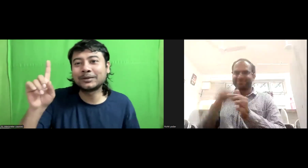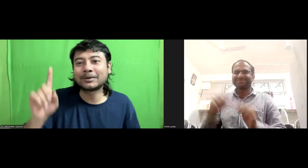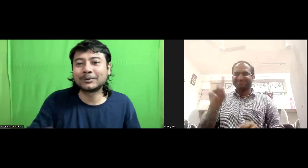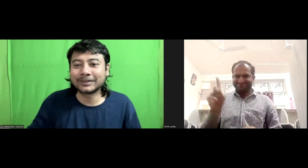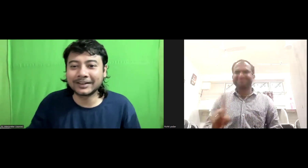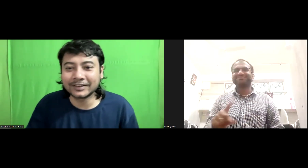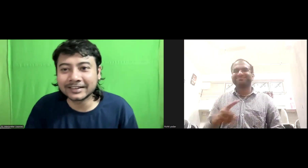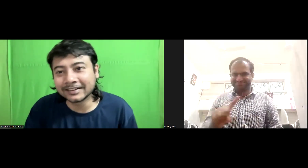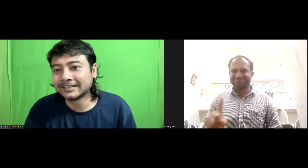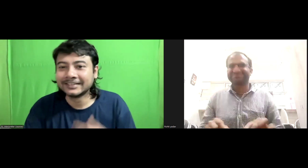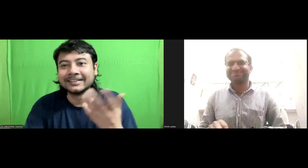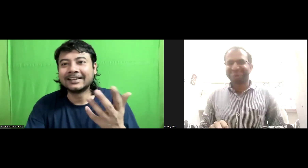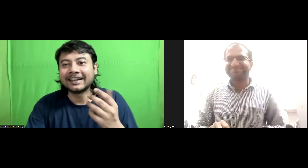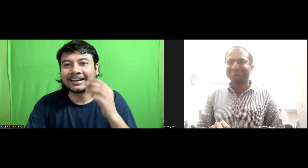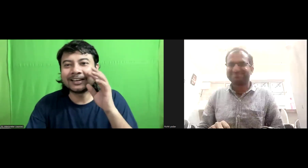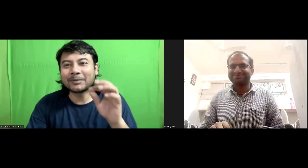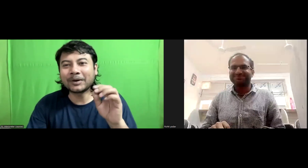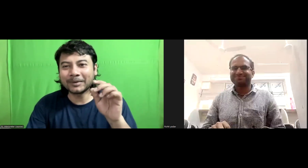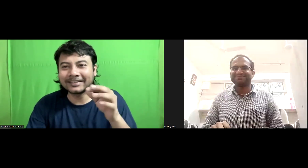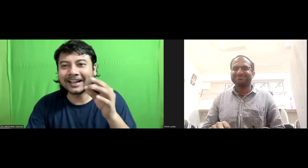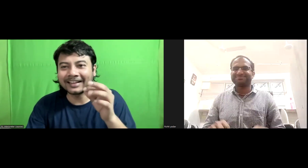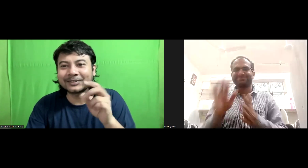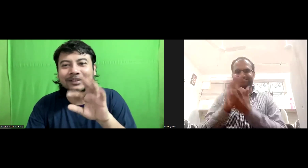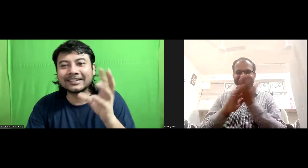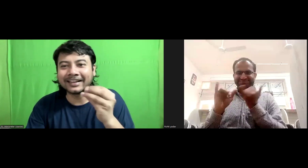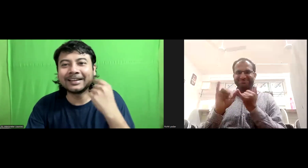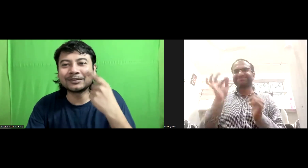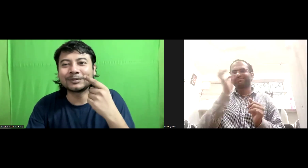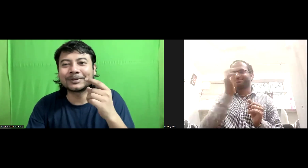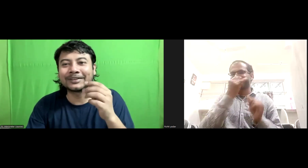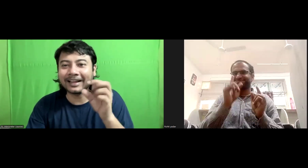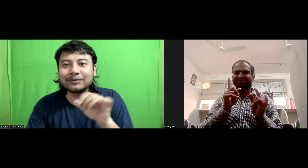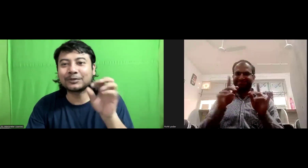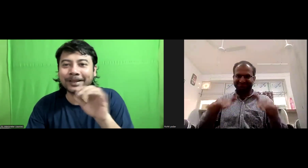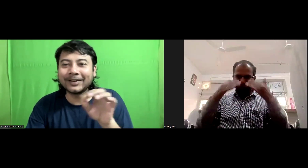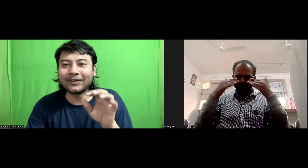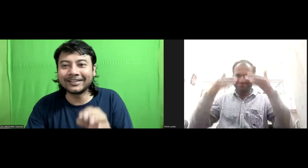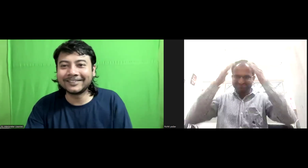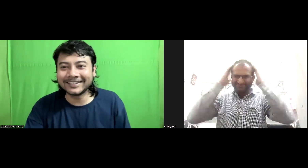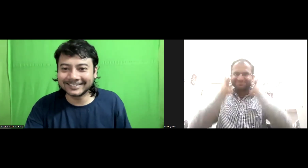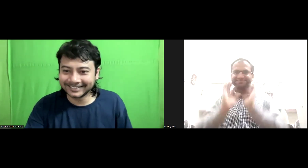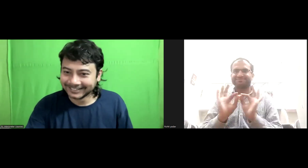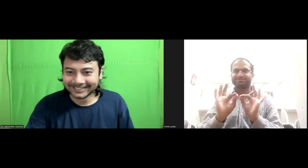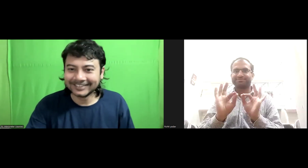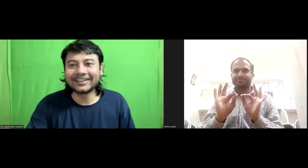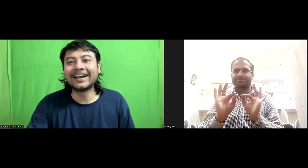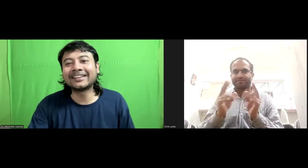this is Rohit Prabhu. Okay, I got to say now. I need important Mataji, ask all the sign names, no? Because I have to spell all this. Okay. It takes a